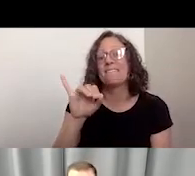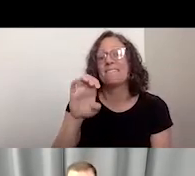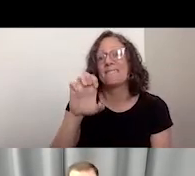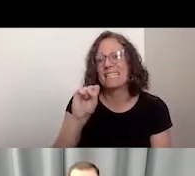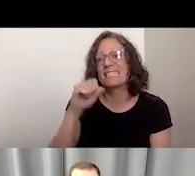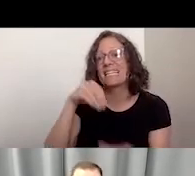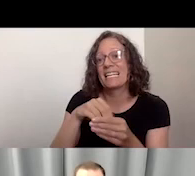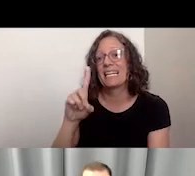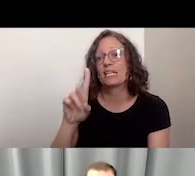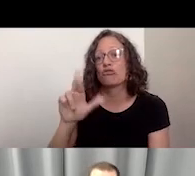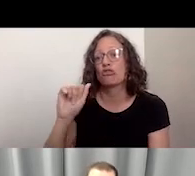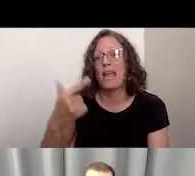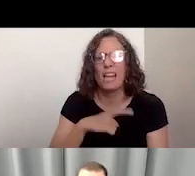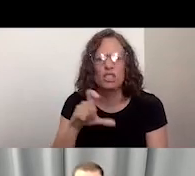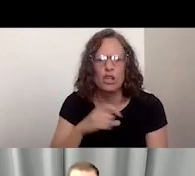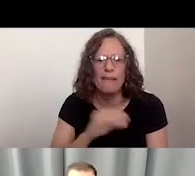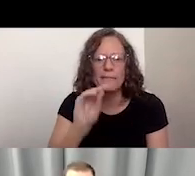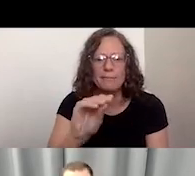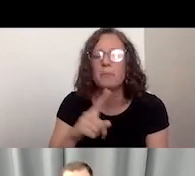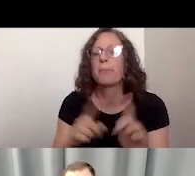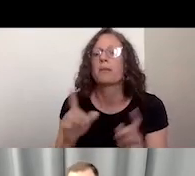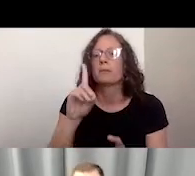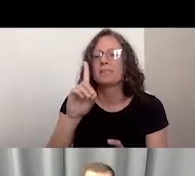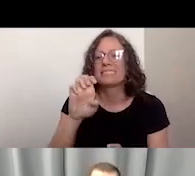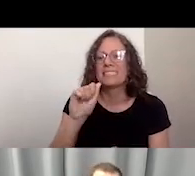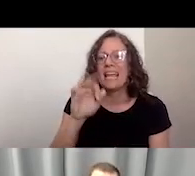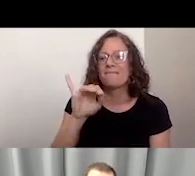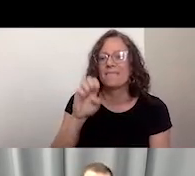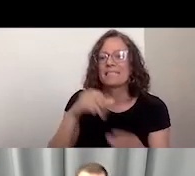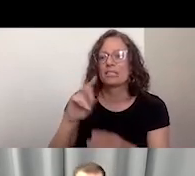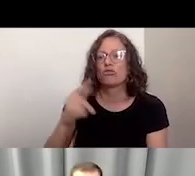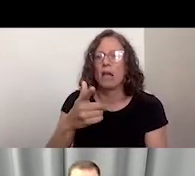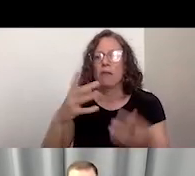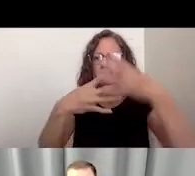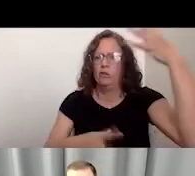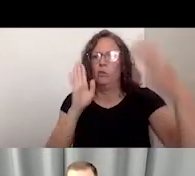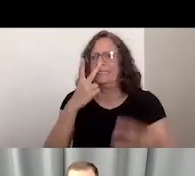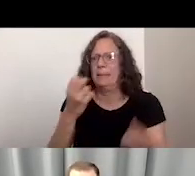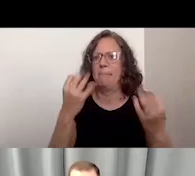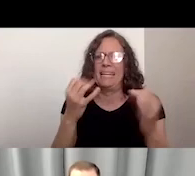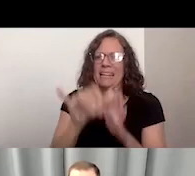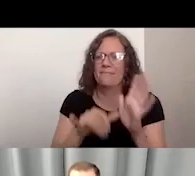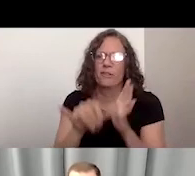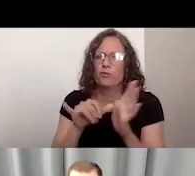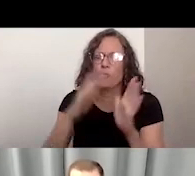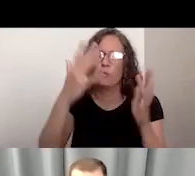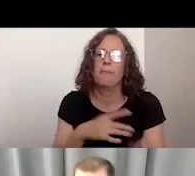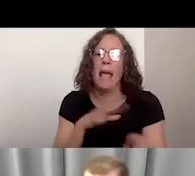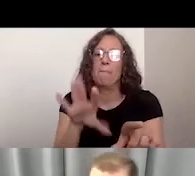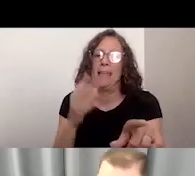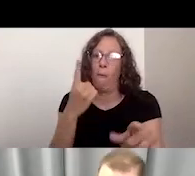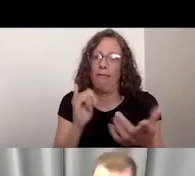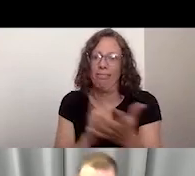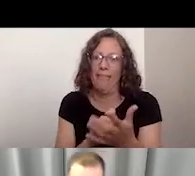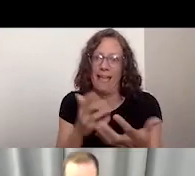in the community. So look them up on YouTube. It's called Deafies in Drag. That's the name of their account, Deafies in Drag. You'll